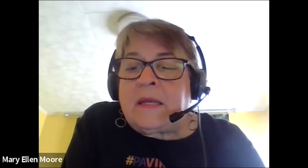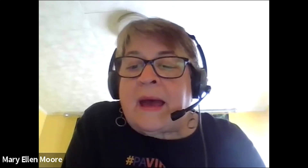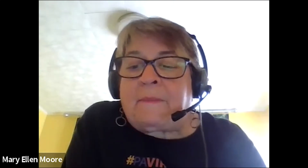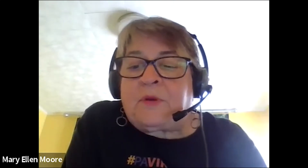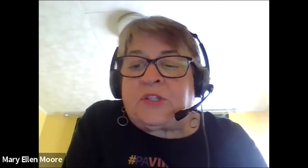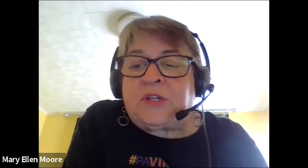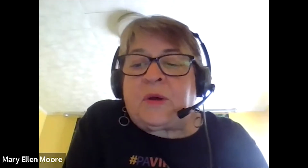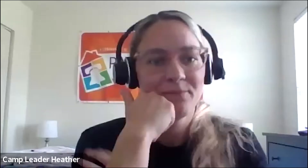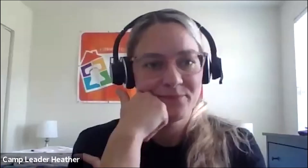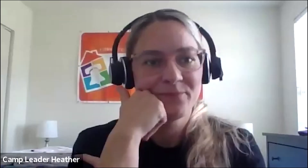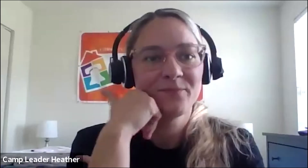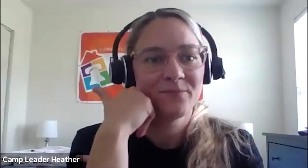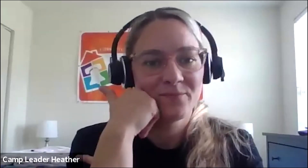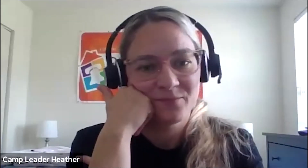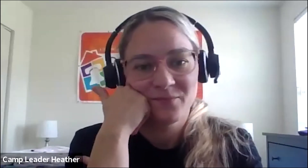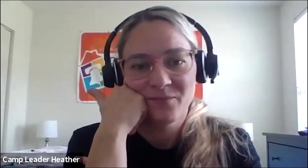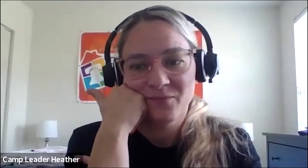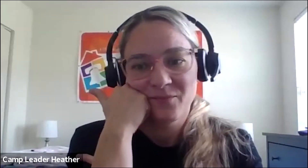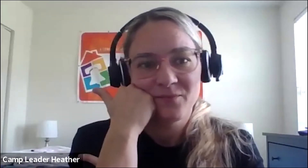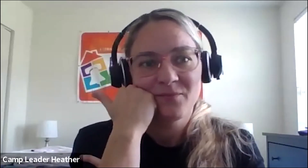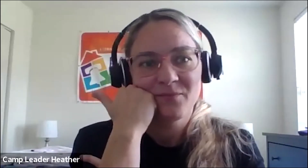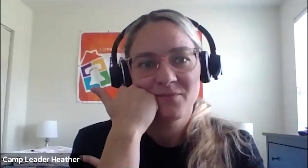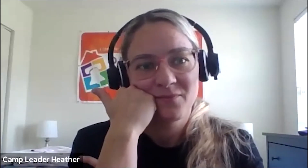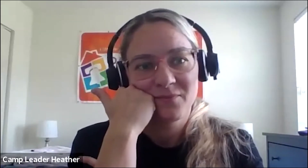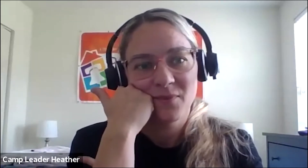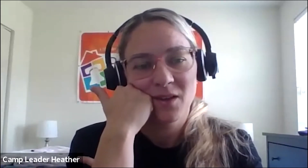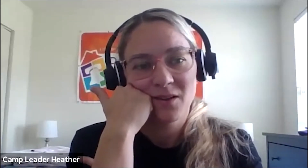Yeah, Awesome. she's getting a puppy soon. Okay.